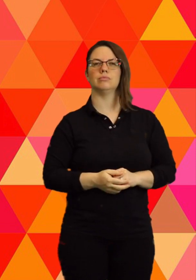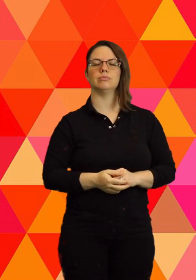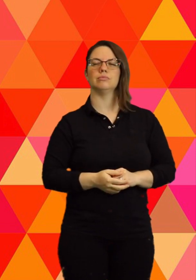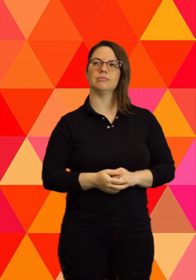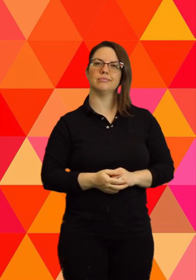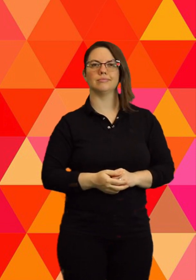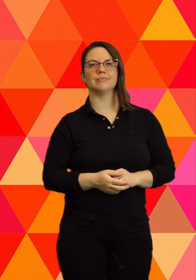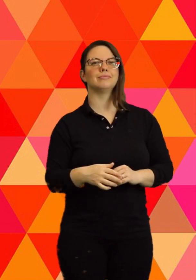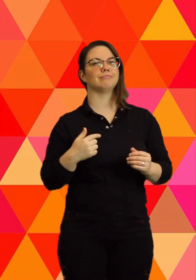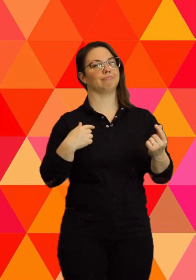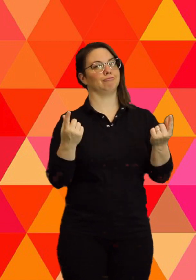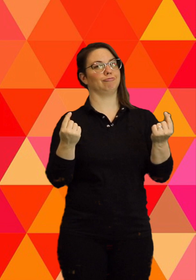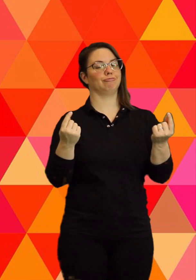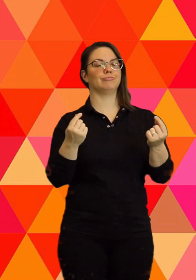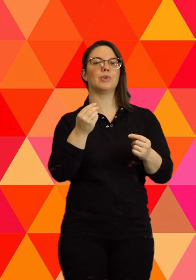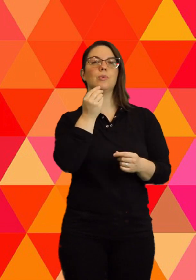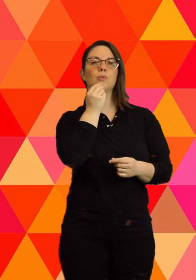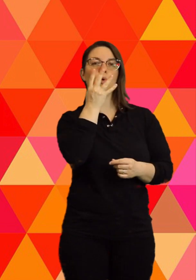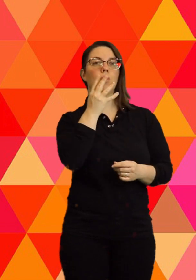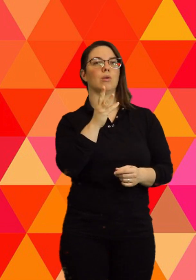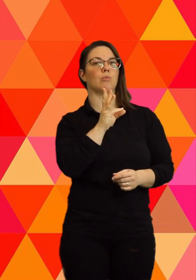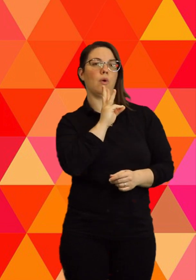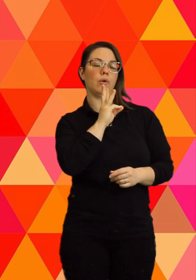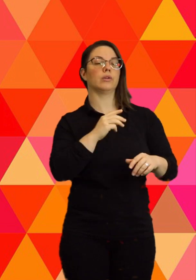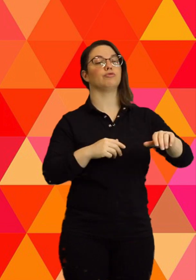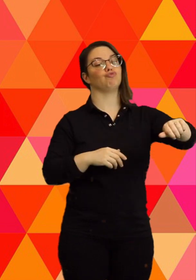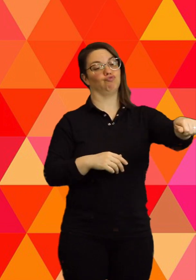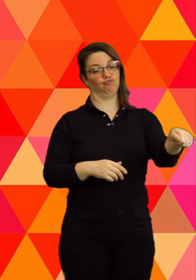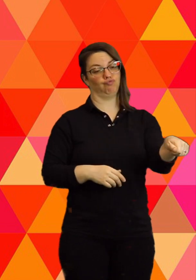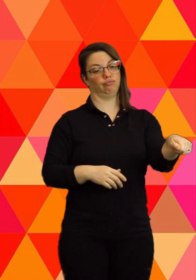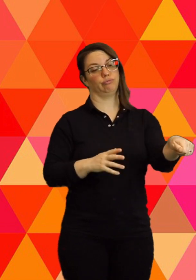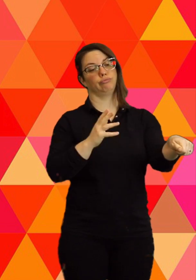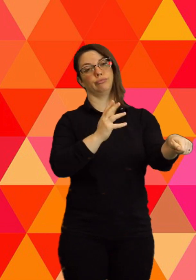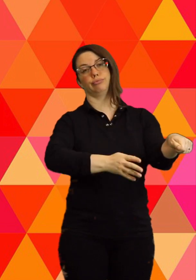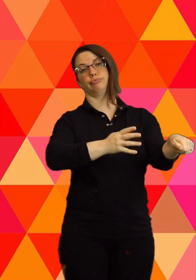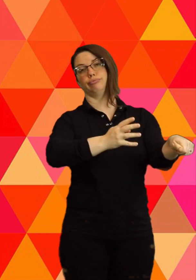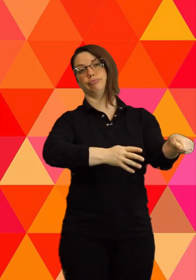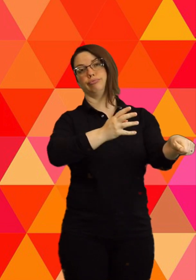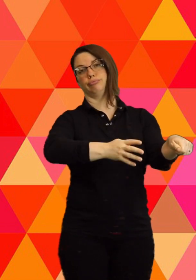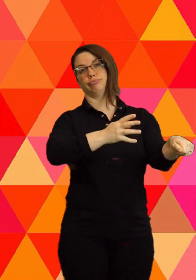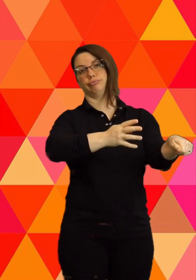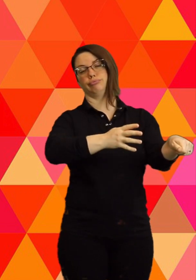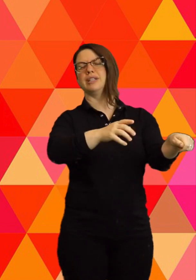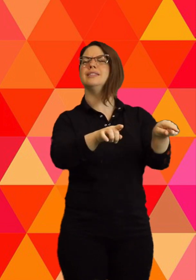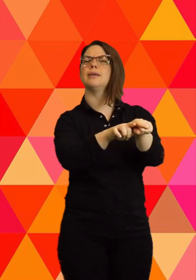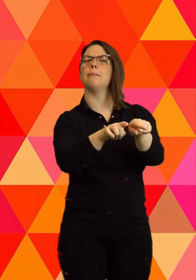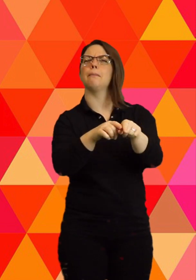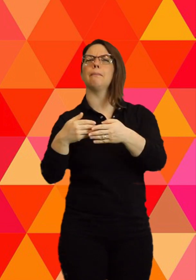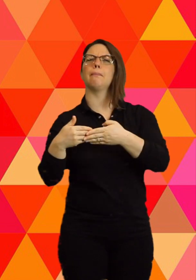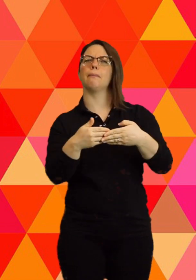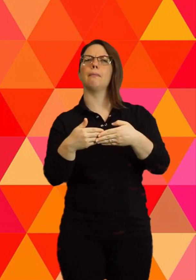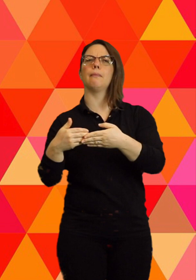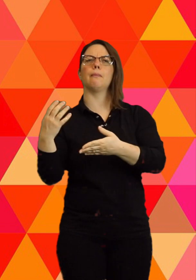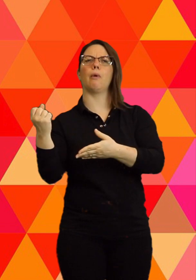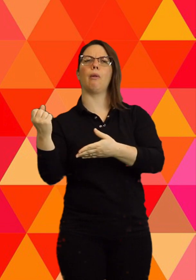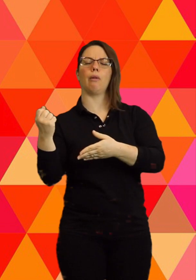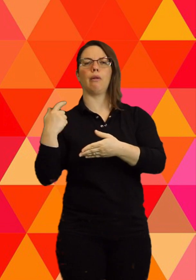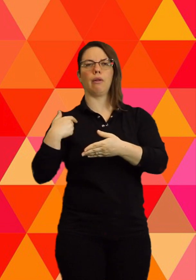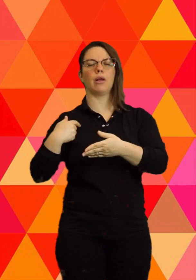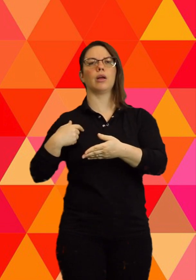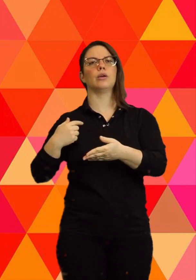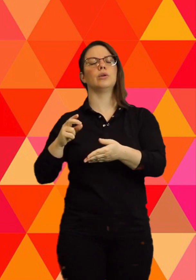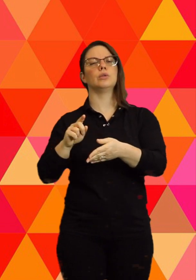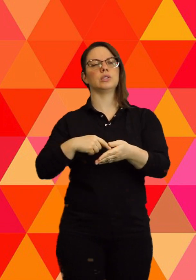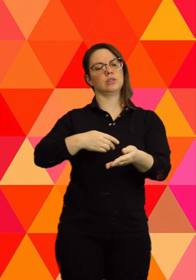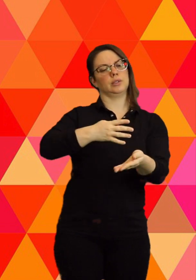turn on the warm water, obviously let it sit for a bit, and just like a baby's bottle, I use my wrist to judge the temperature.